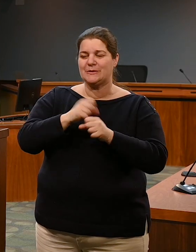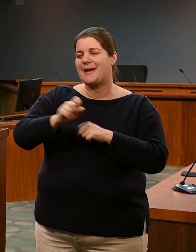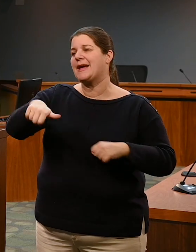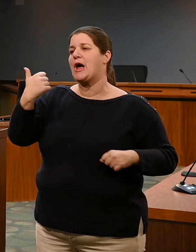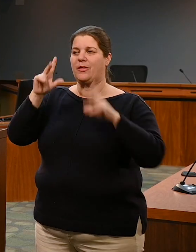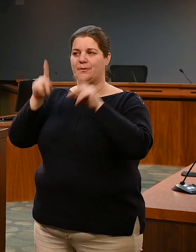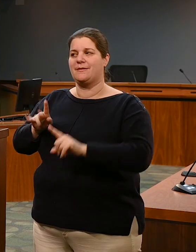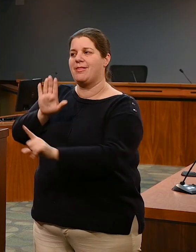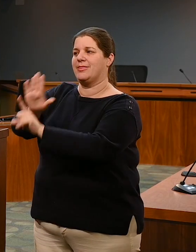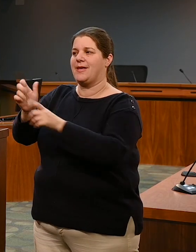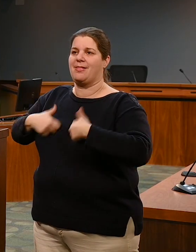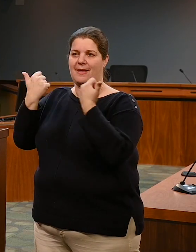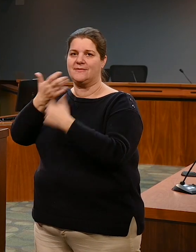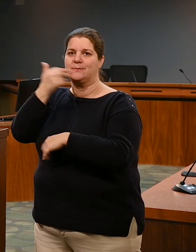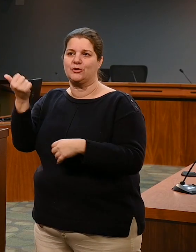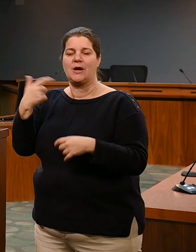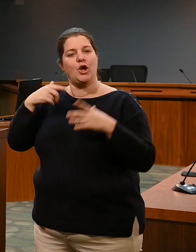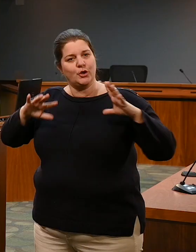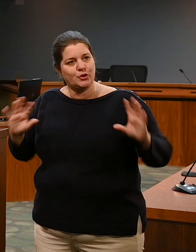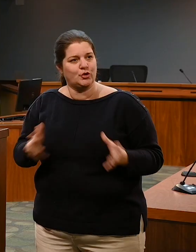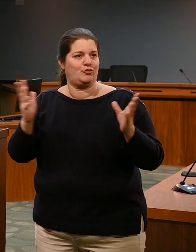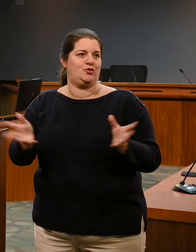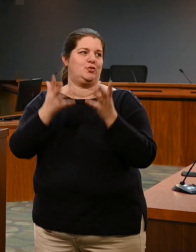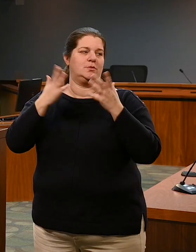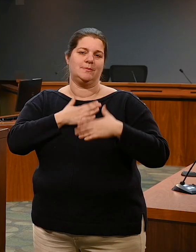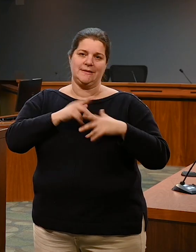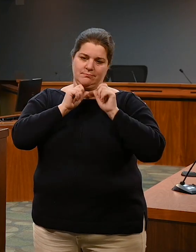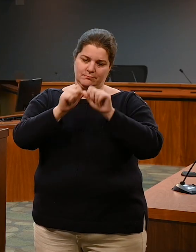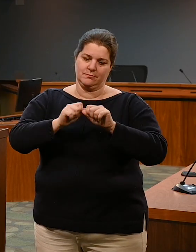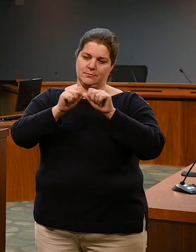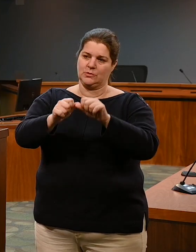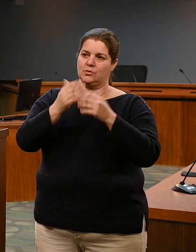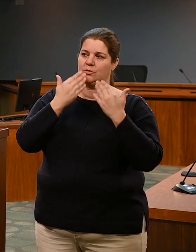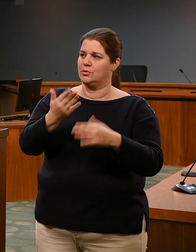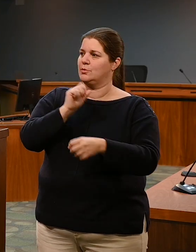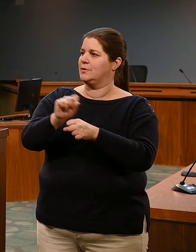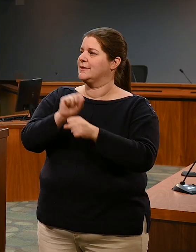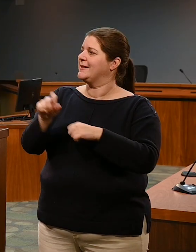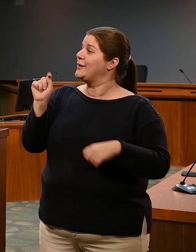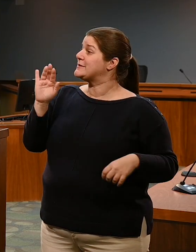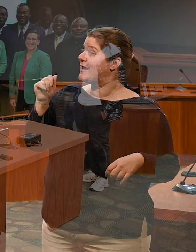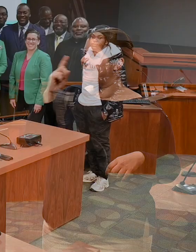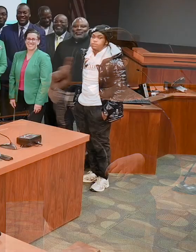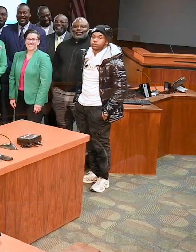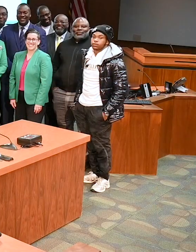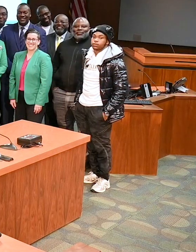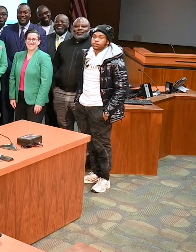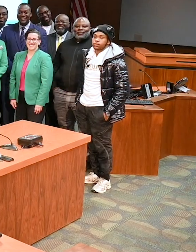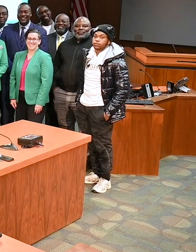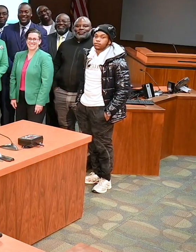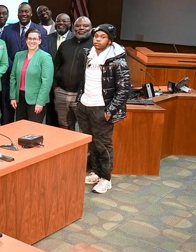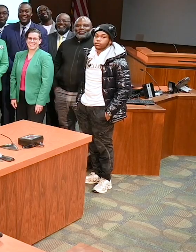better. And so I encourage us all to continue that work. Tiara, good to see you. If we could get